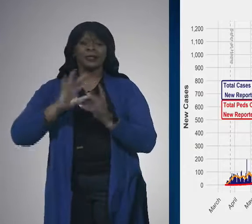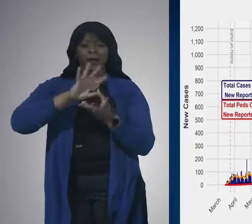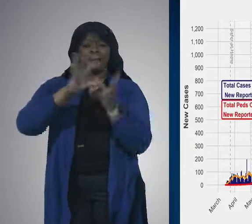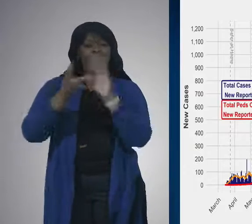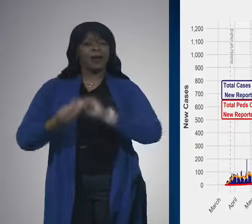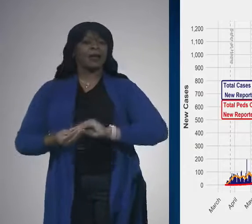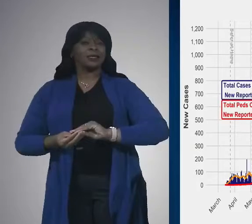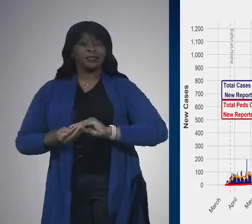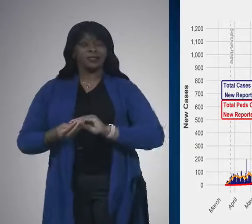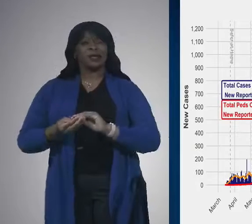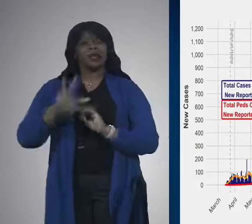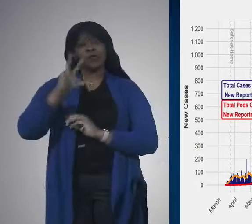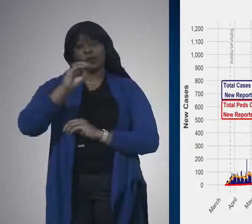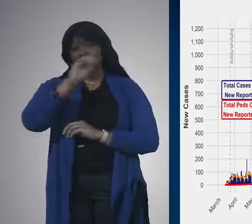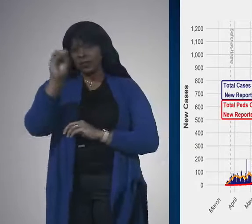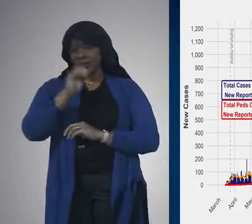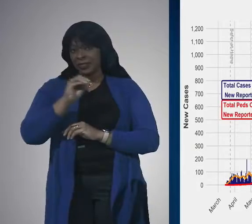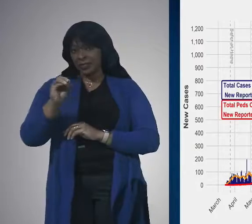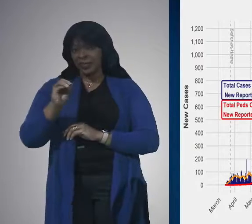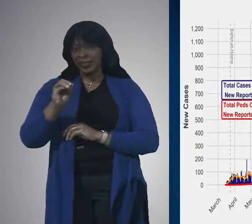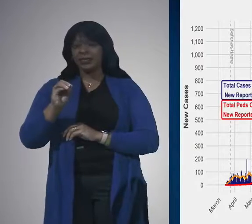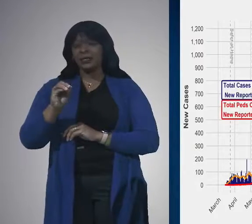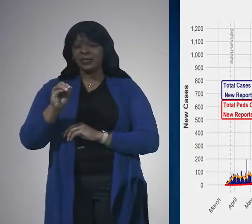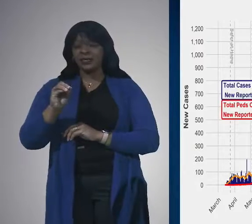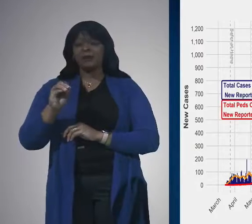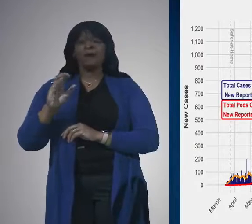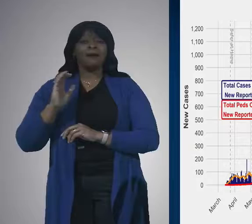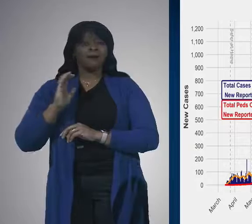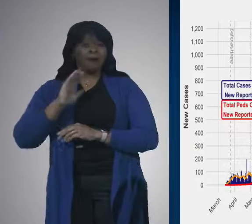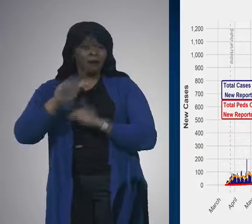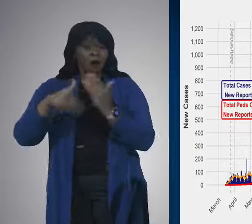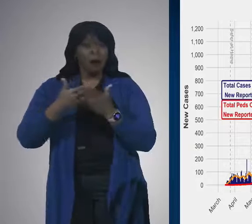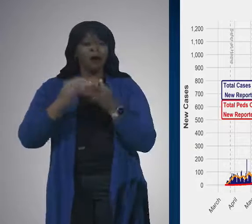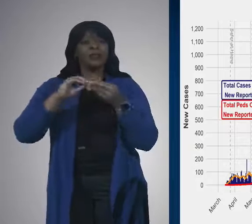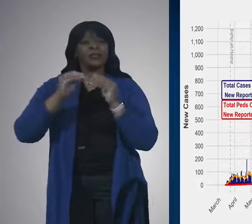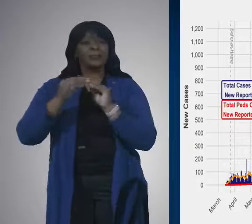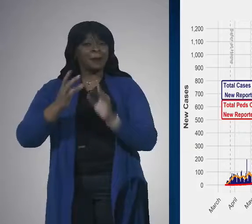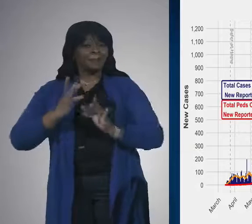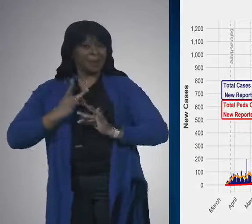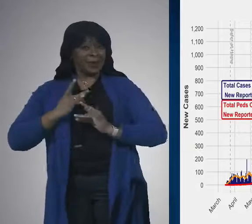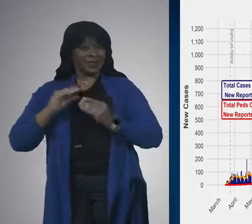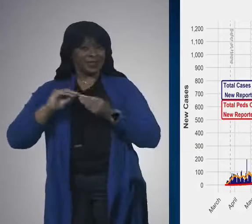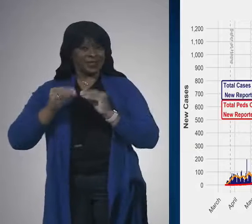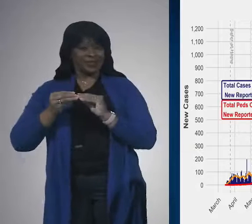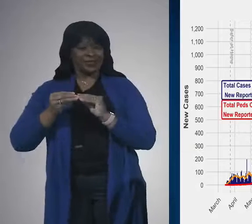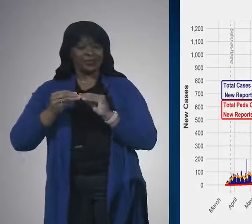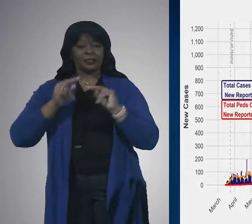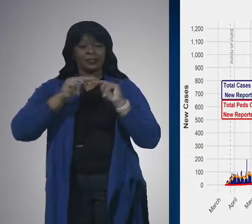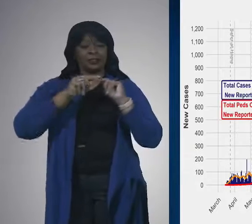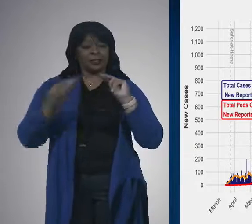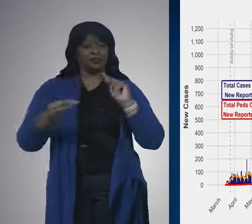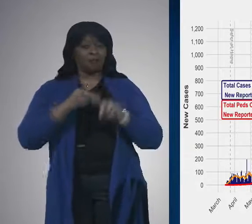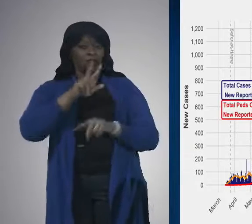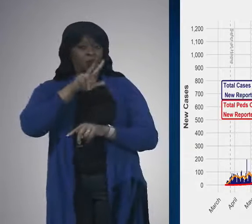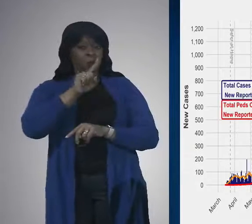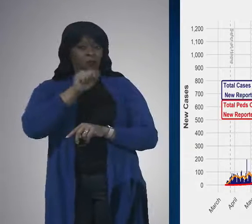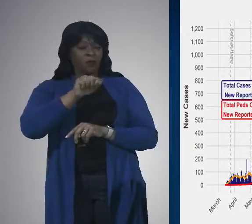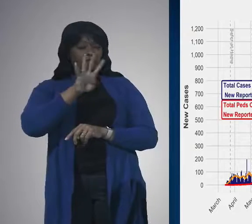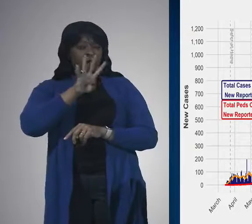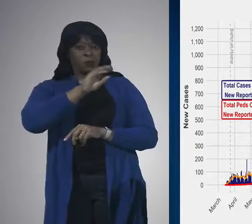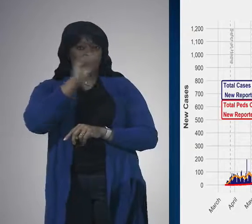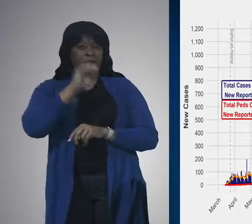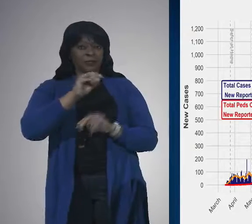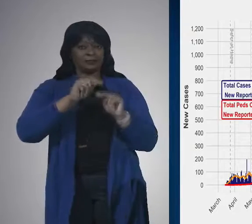comprise 30% of all the cases. However, this is down from the